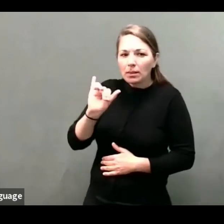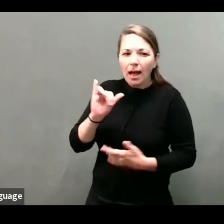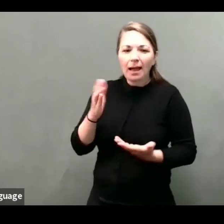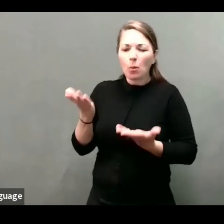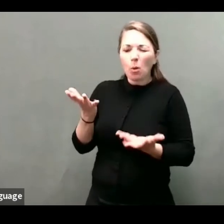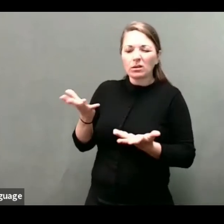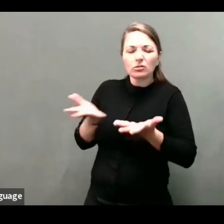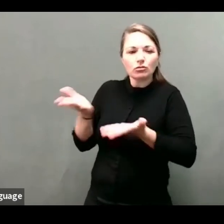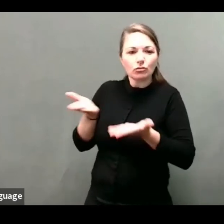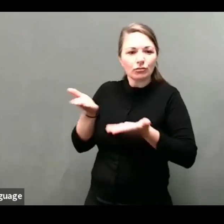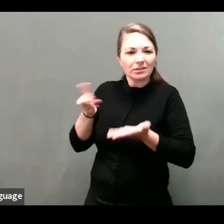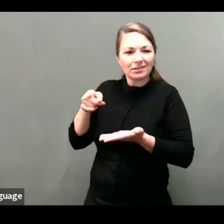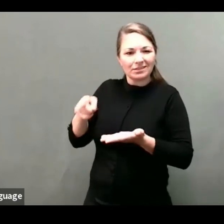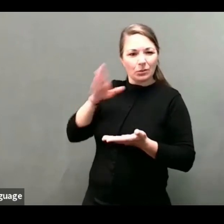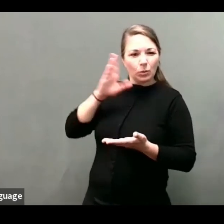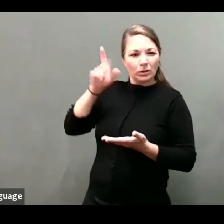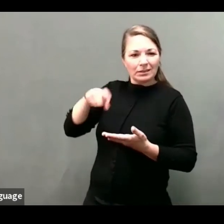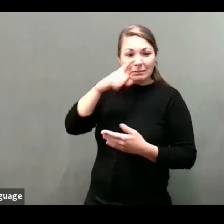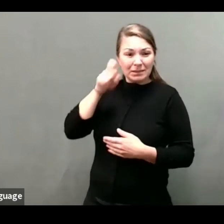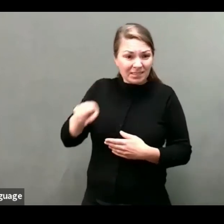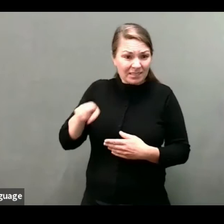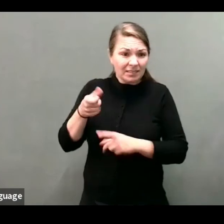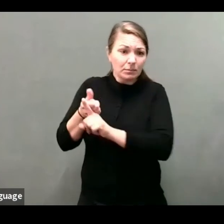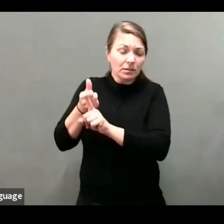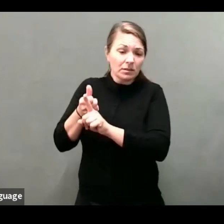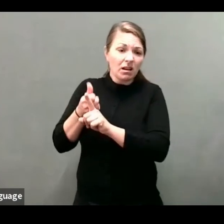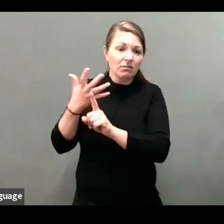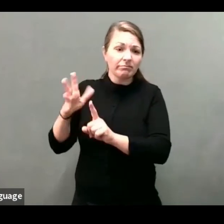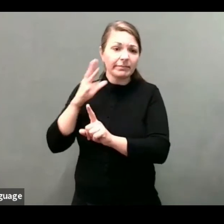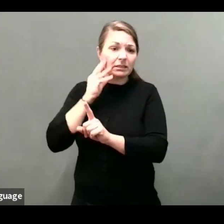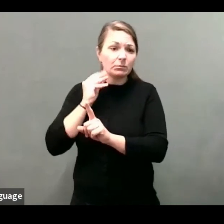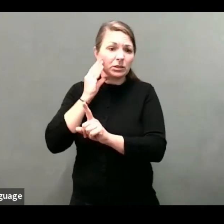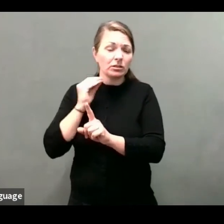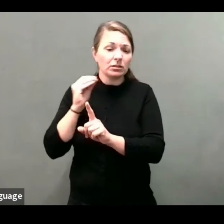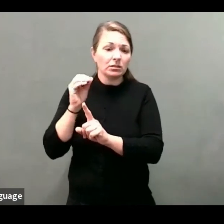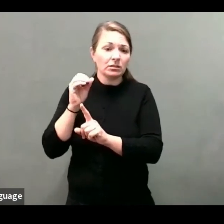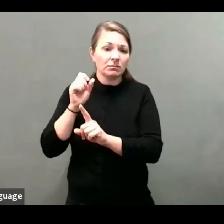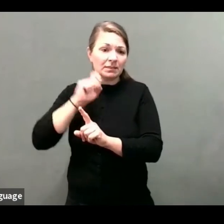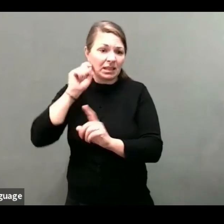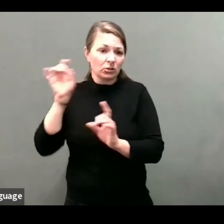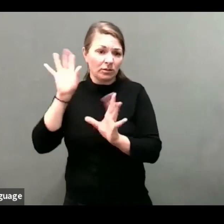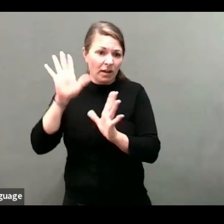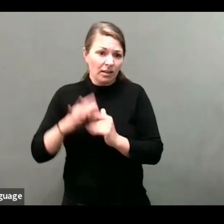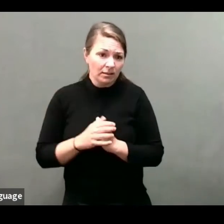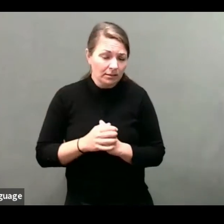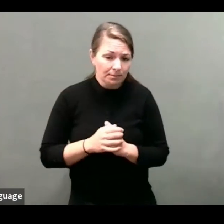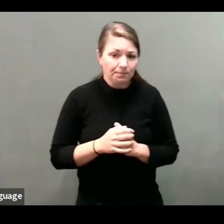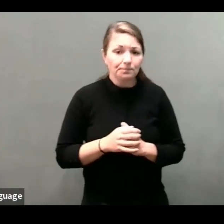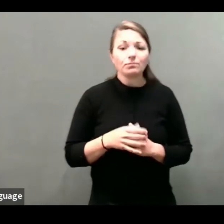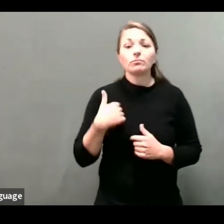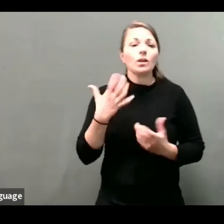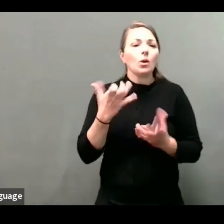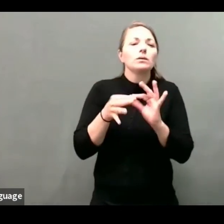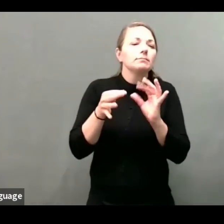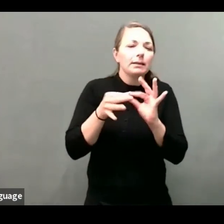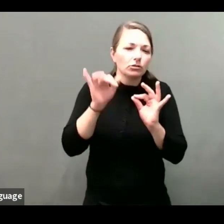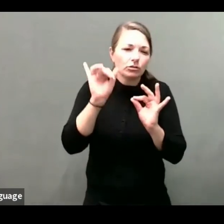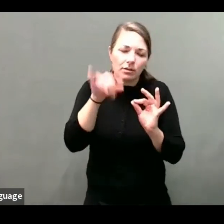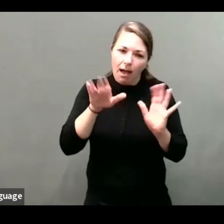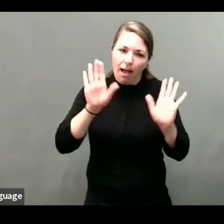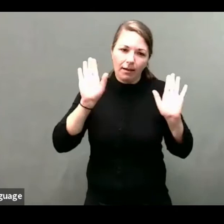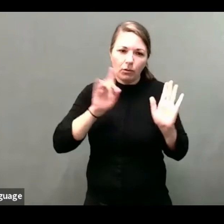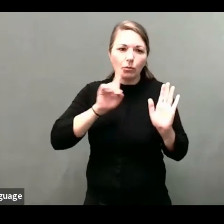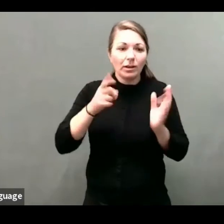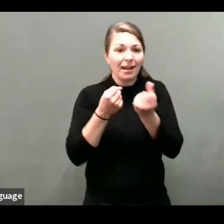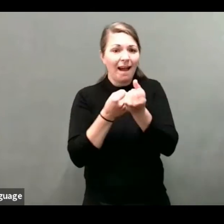assault. So we're not going to talk about that during this recorded session at all, but I just wanted to mention that advocacy in the medical context